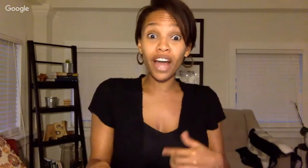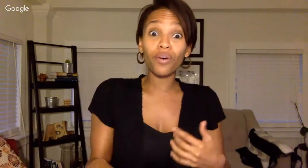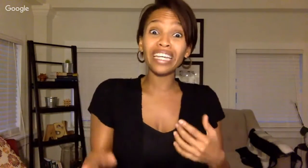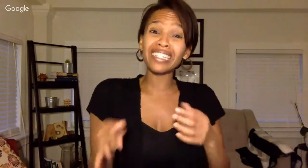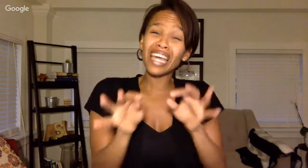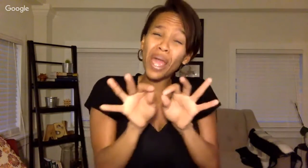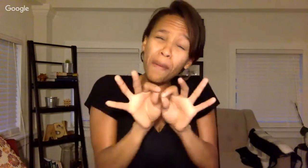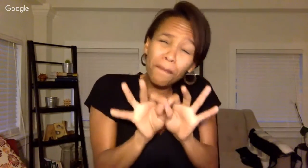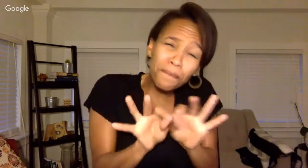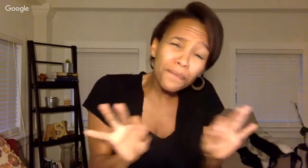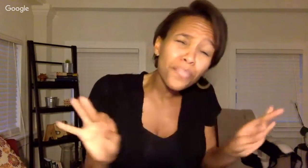one is